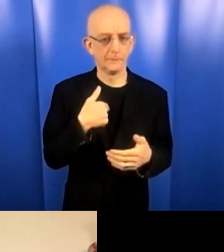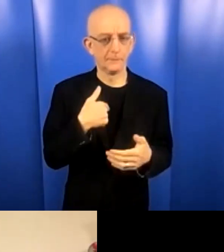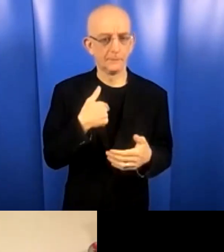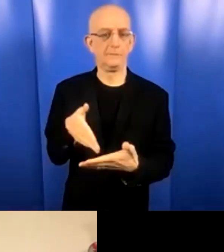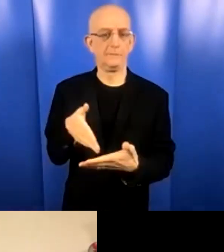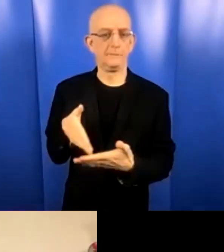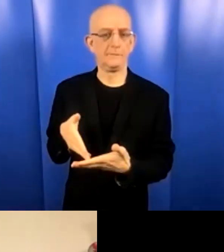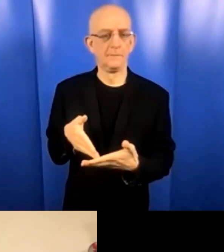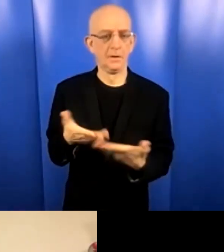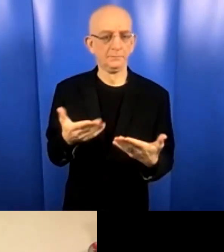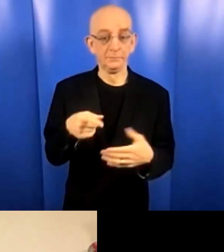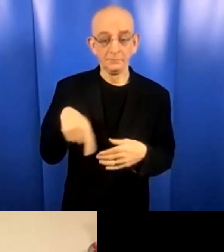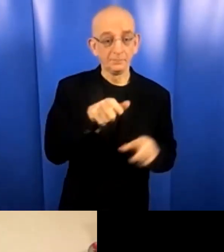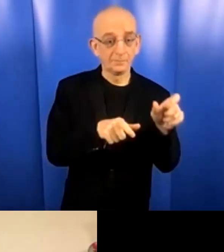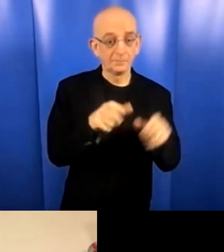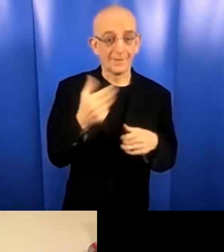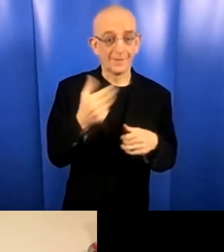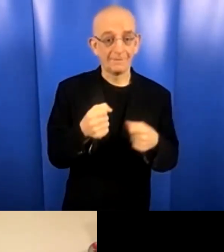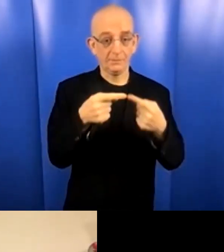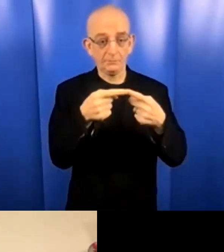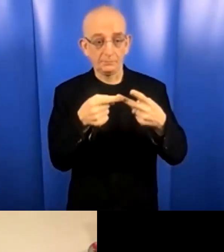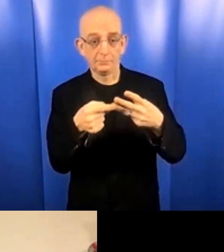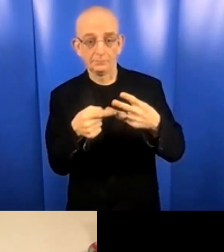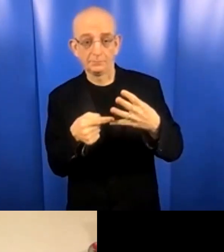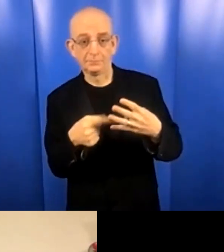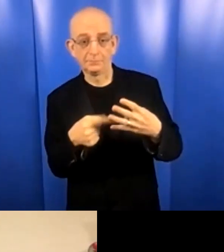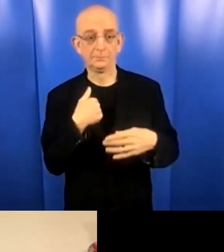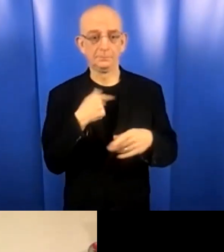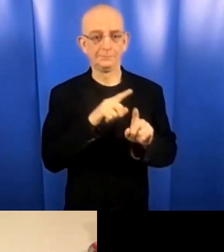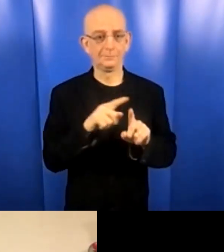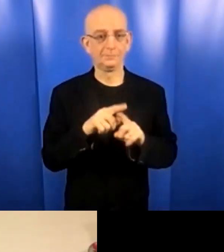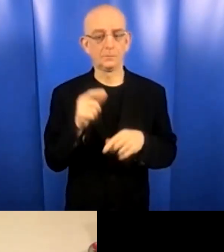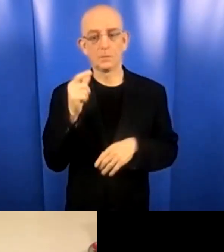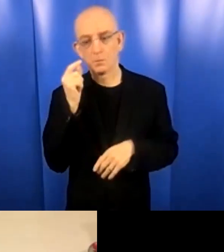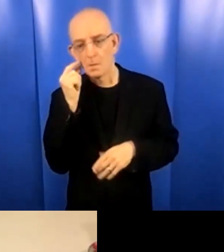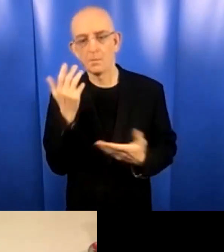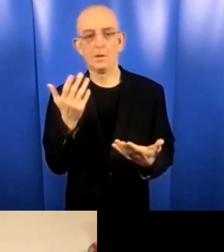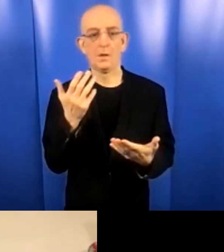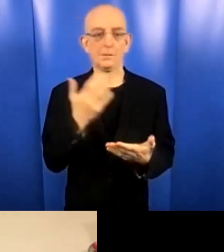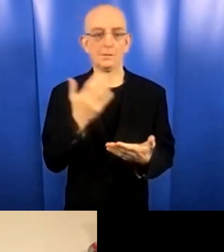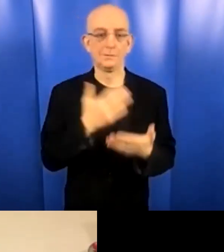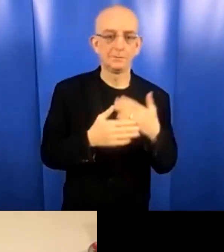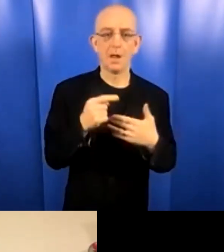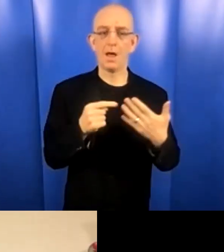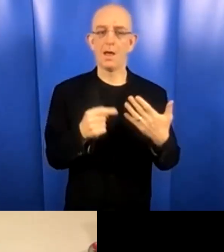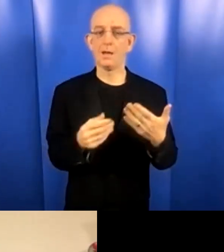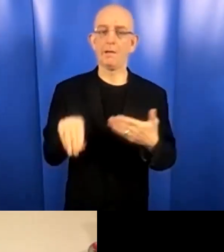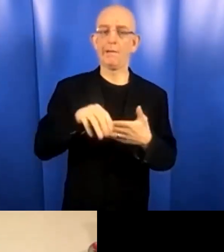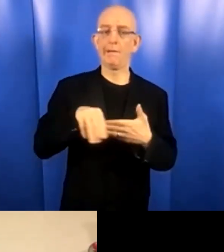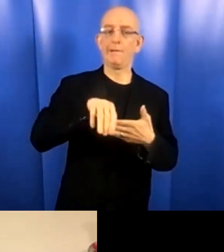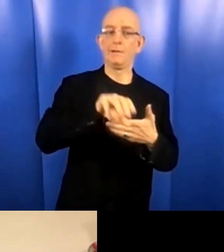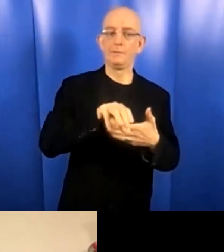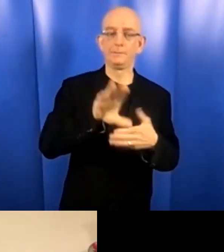But however, having said all these challenges, I would also like to highlight that we also do have the opportunities sometimes.